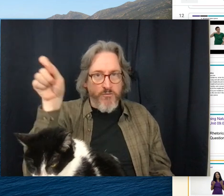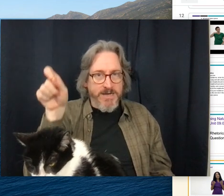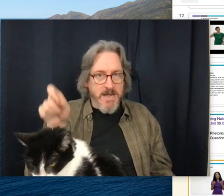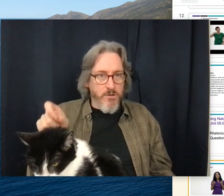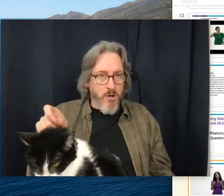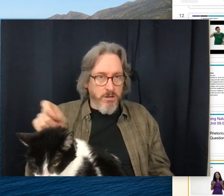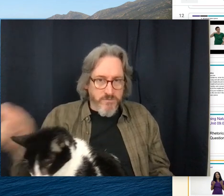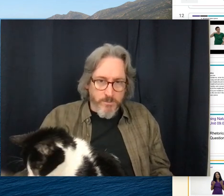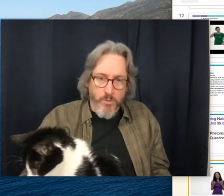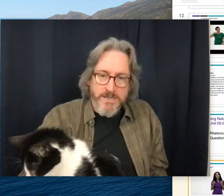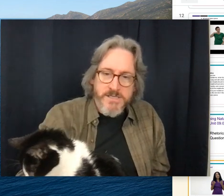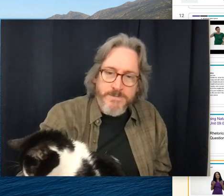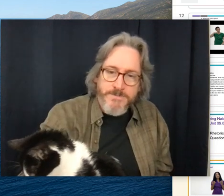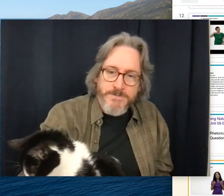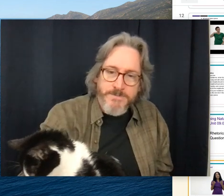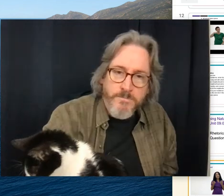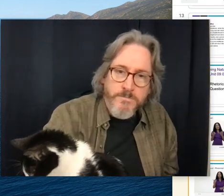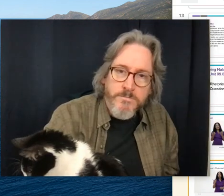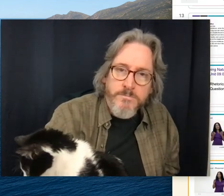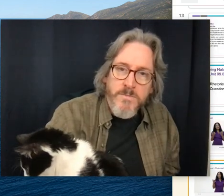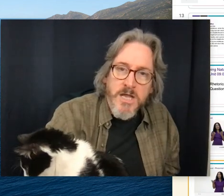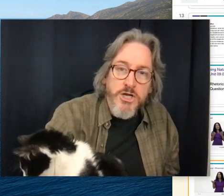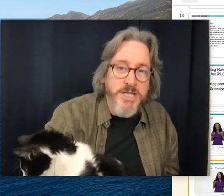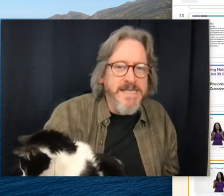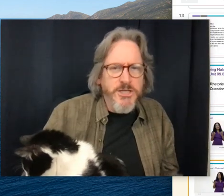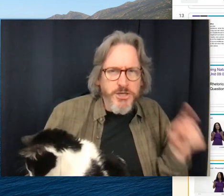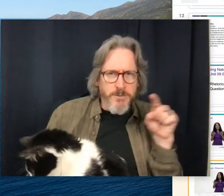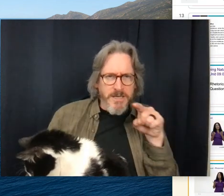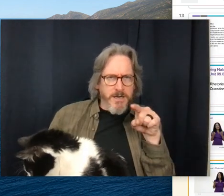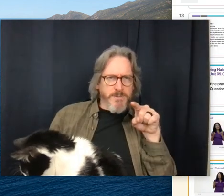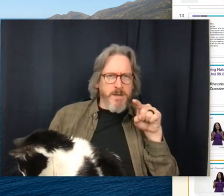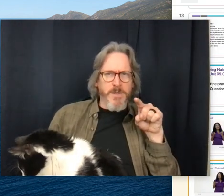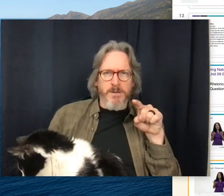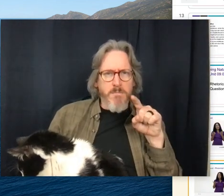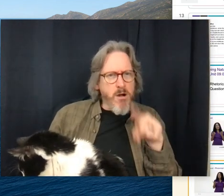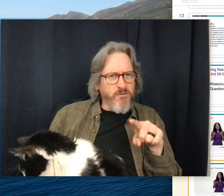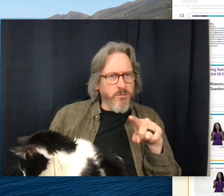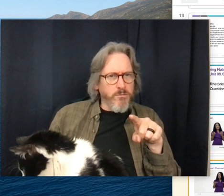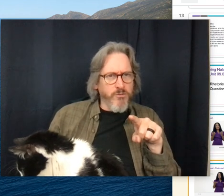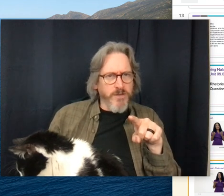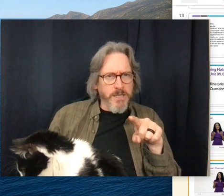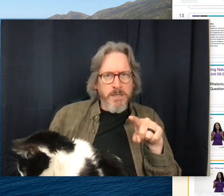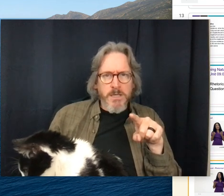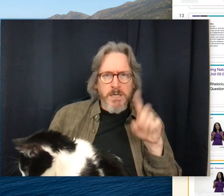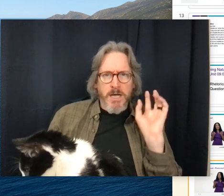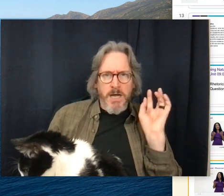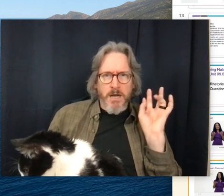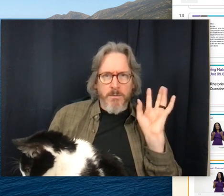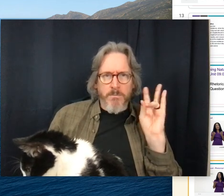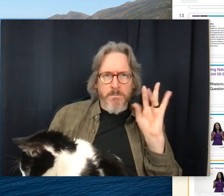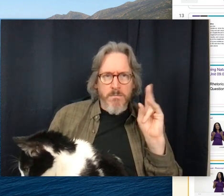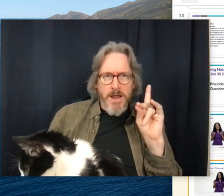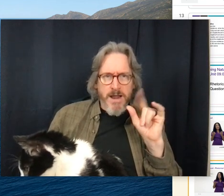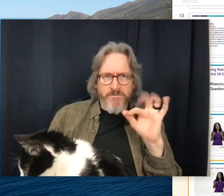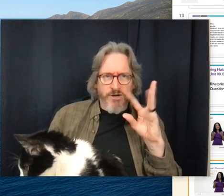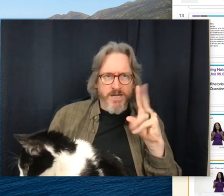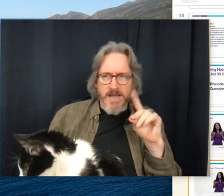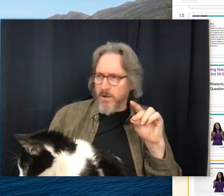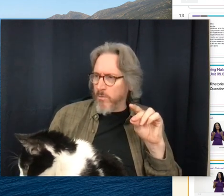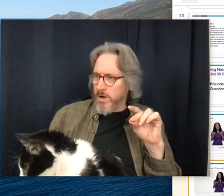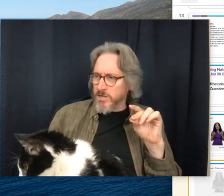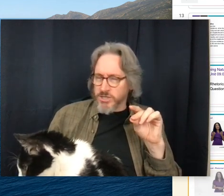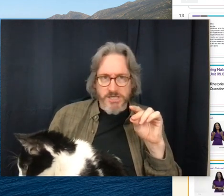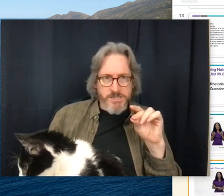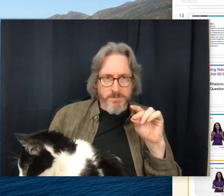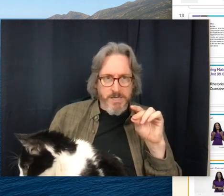outline and write down all of her points. She's actually going to be in an upcoming Marvel movie. And I